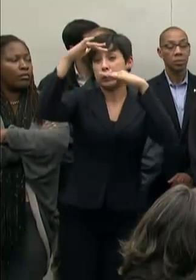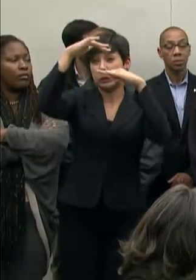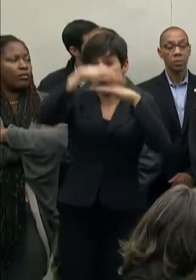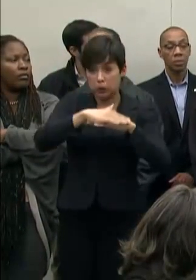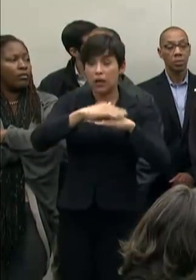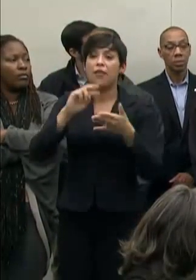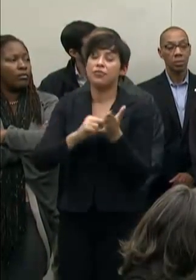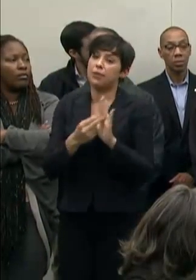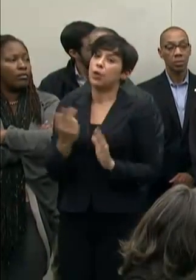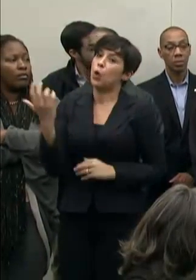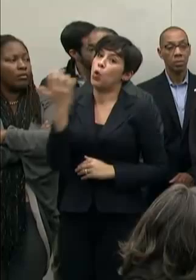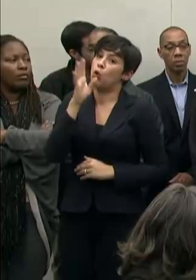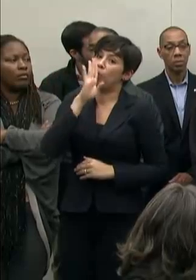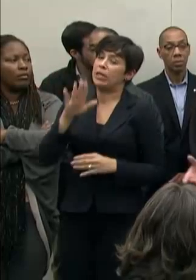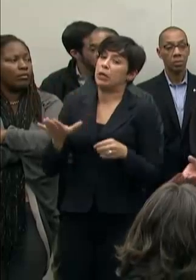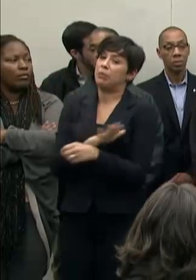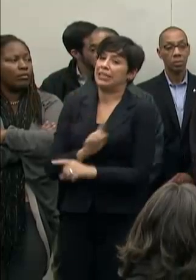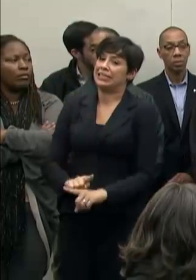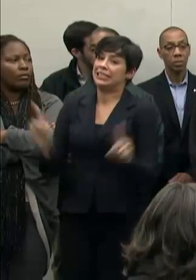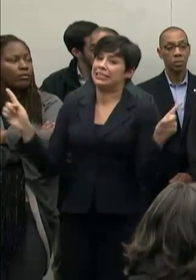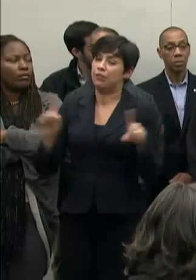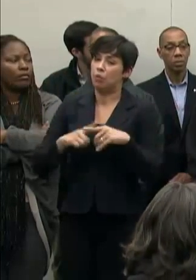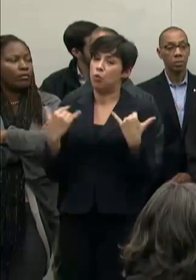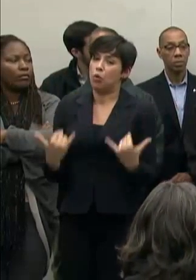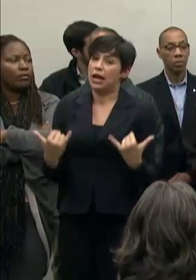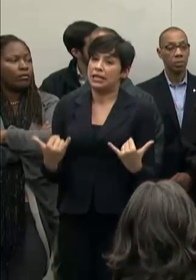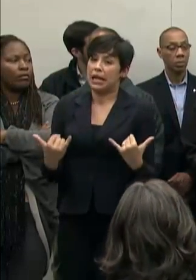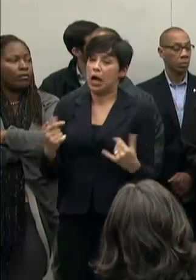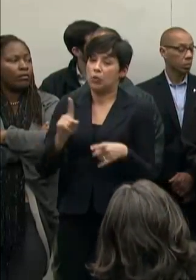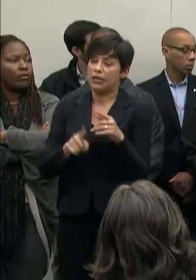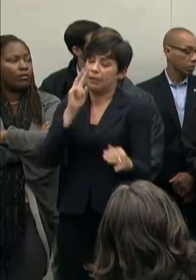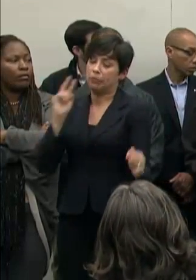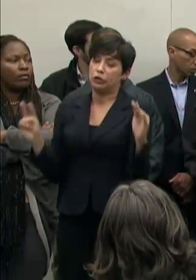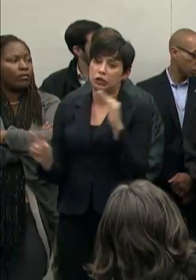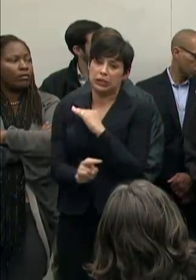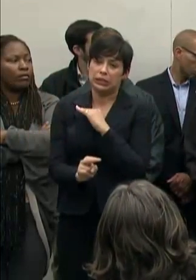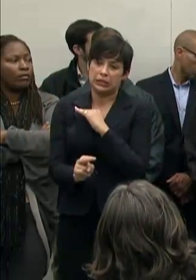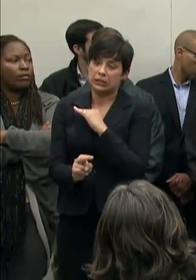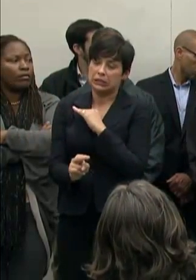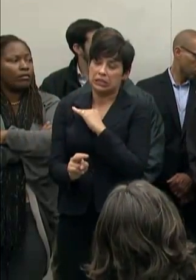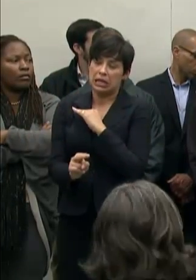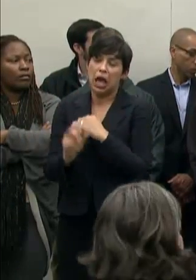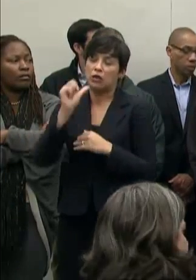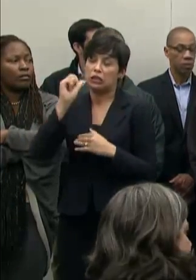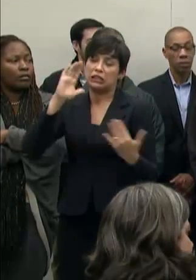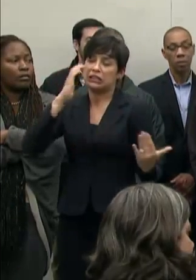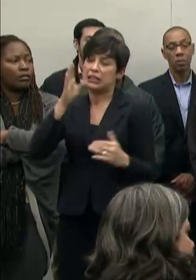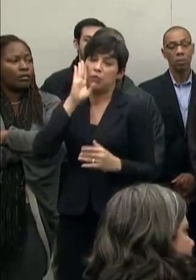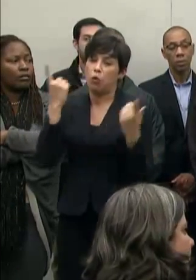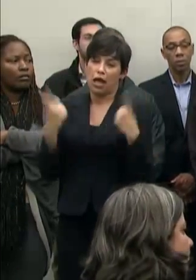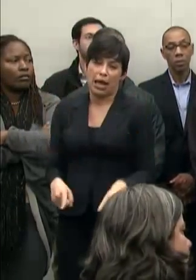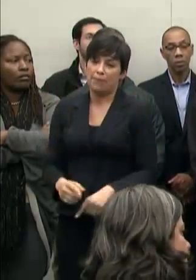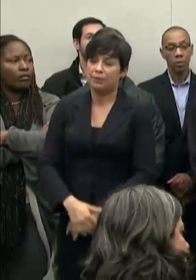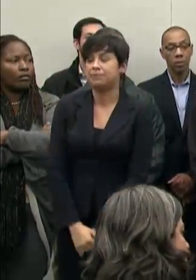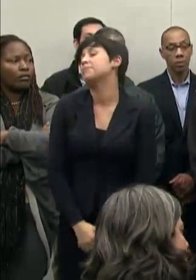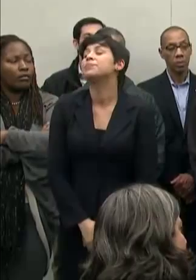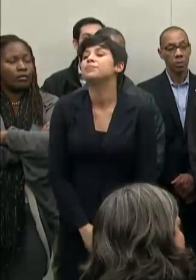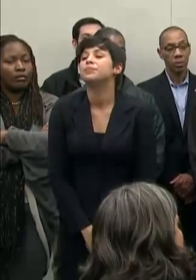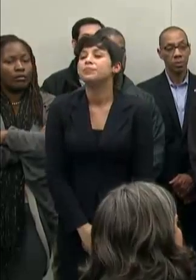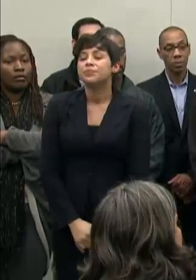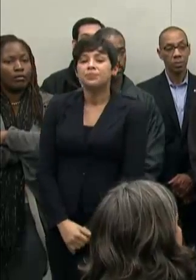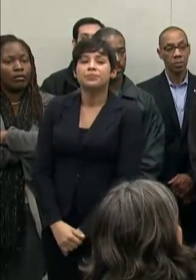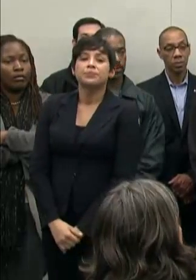surge, you'd have a very different case, but there's no prognosis. There's no indication that that's not what they're calling for at the